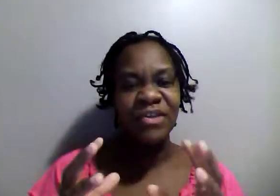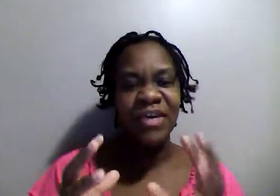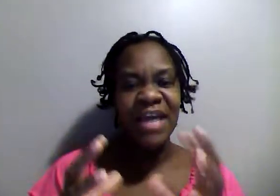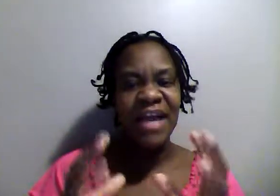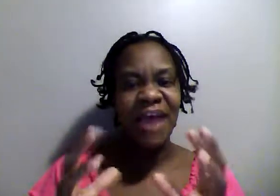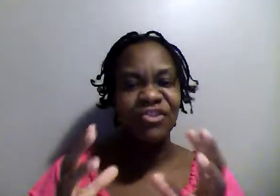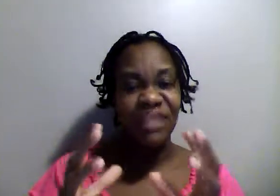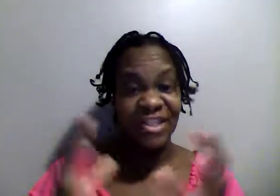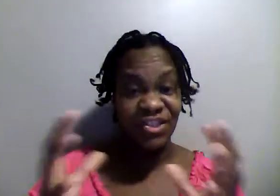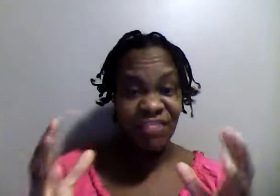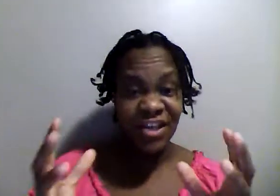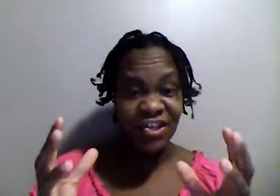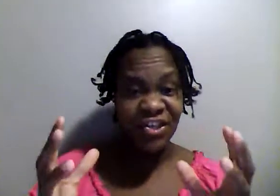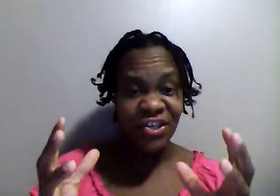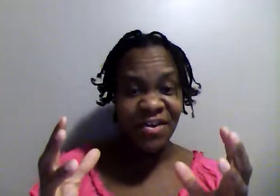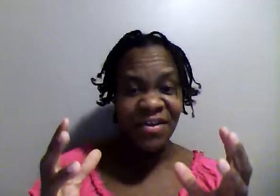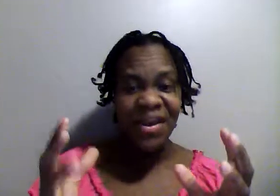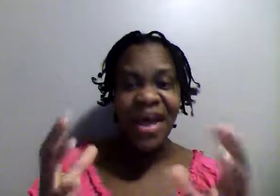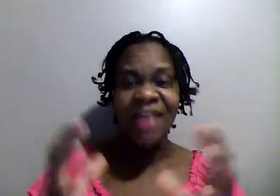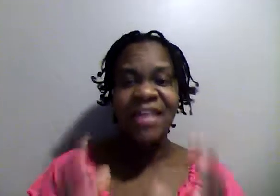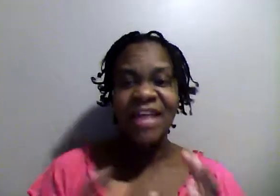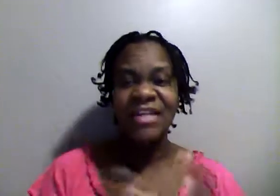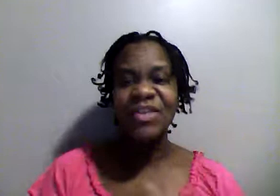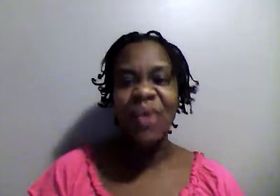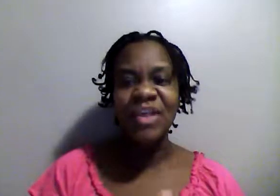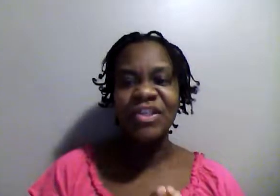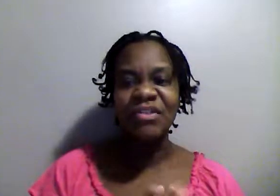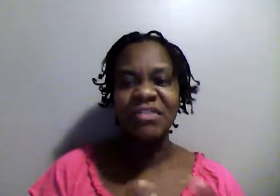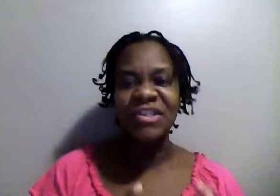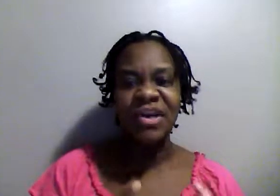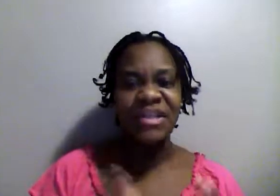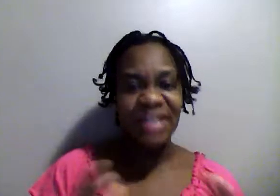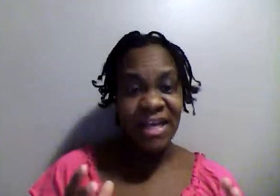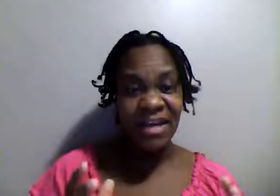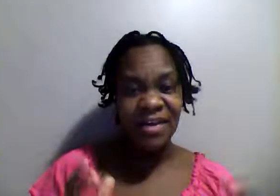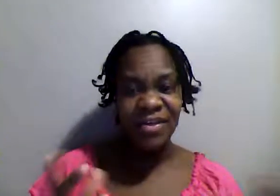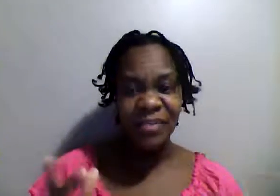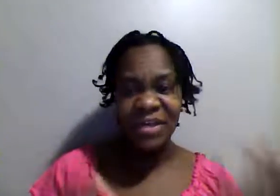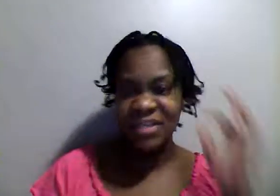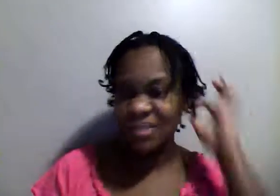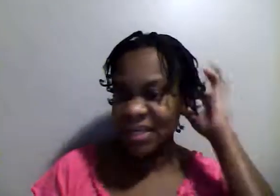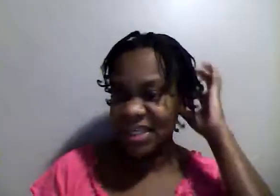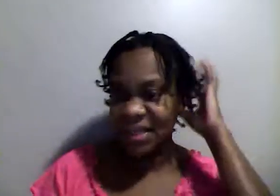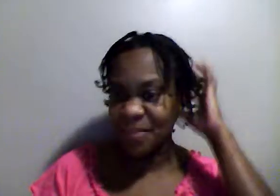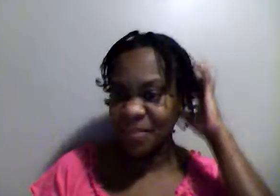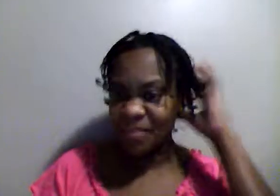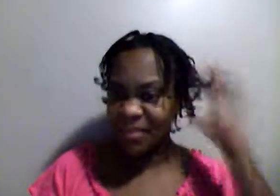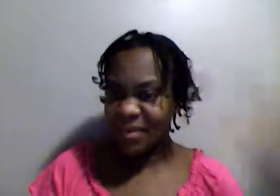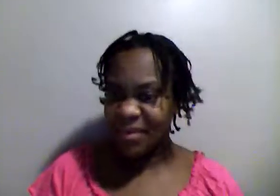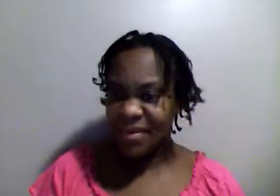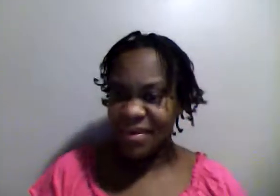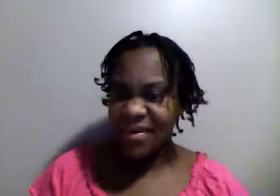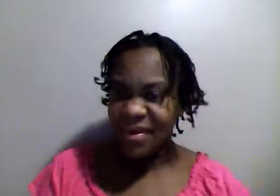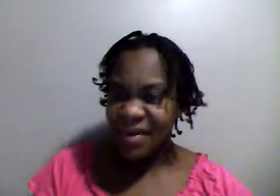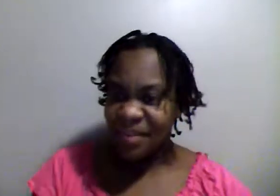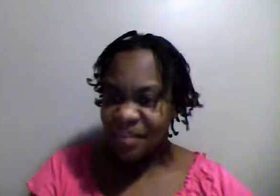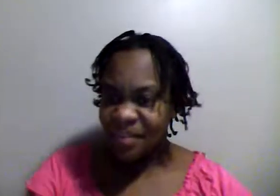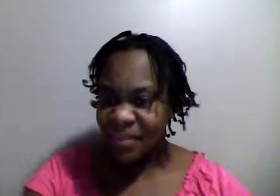can actually stretch. And that is going to result in the tomato splitting.